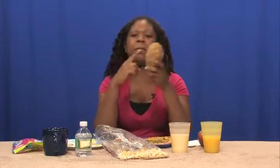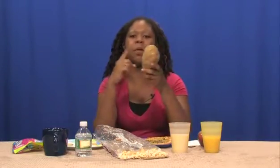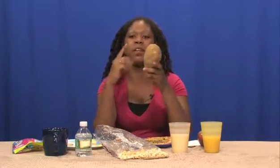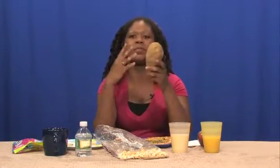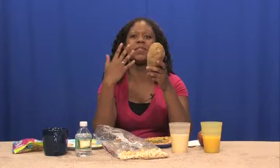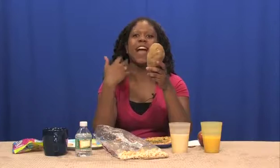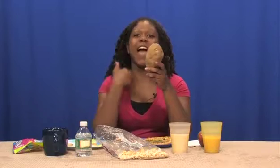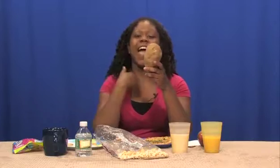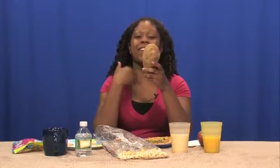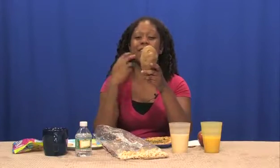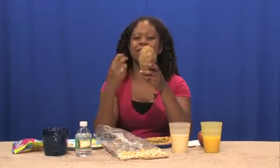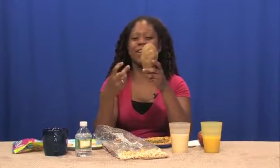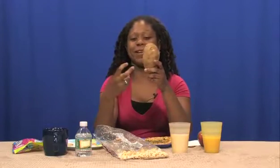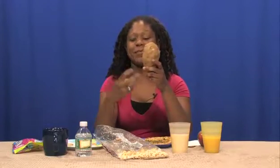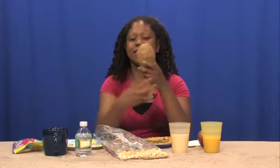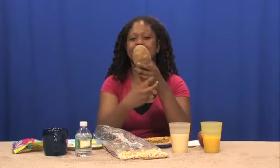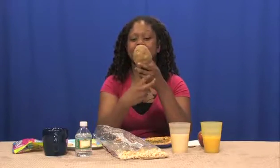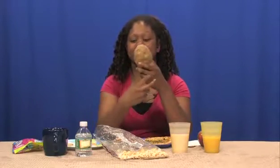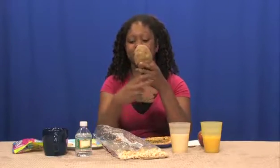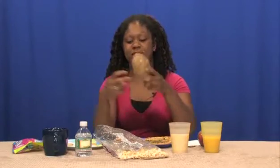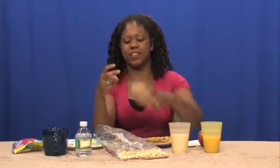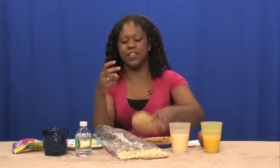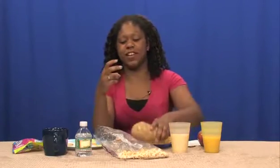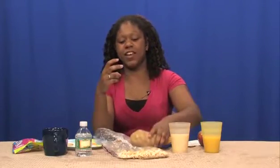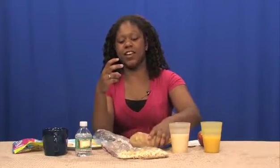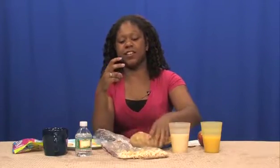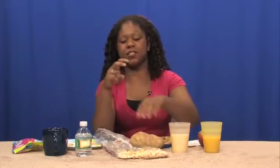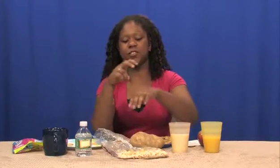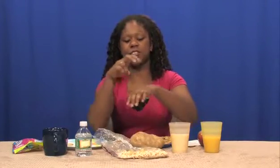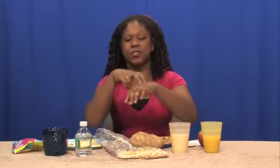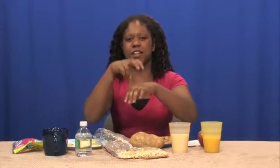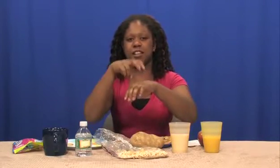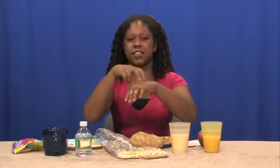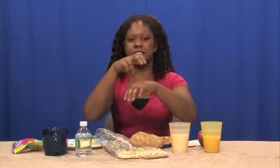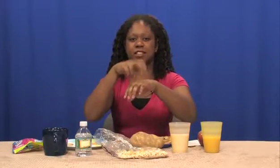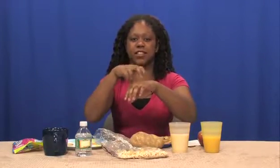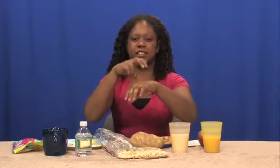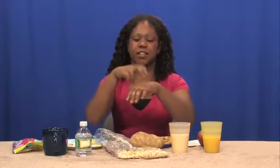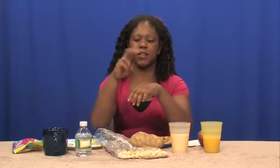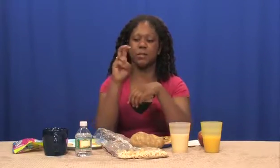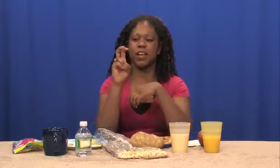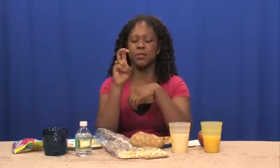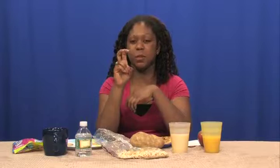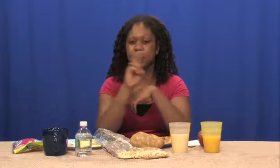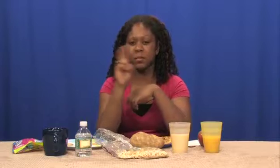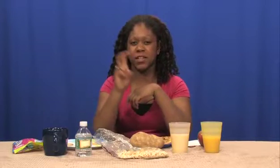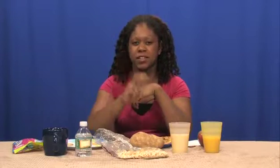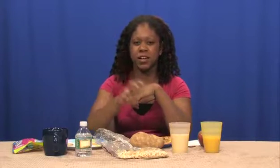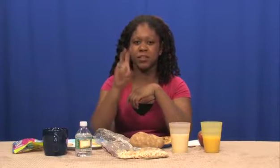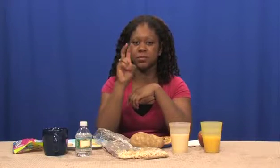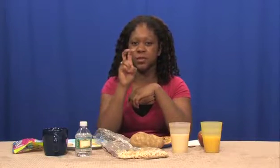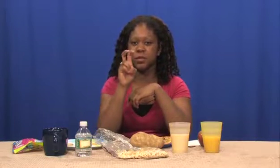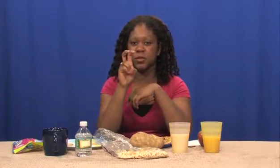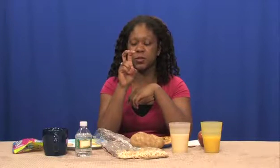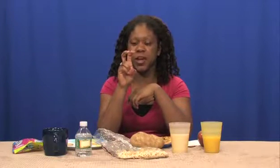but I have a potato. And here, you just do this. You make, remember a pizza? 2